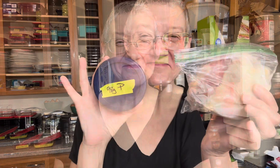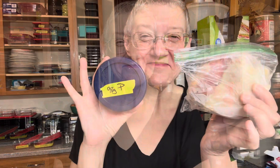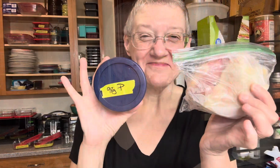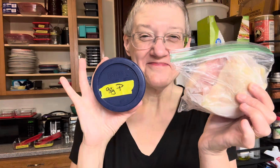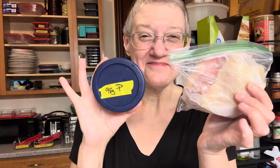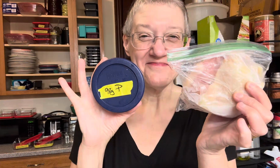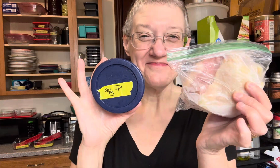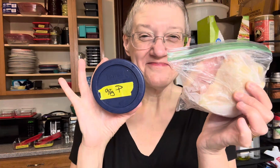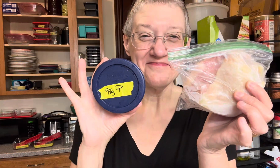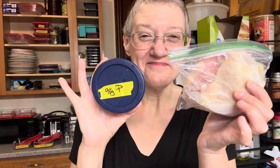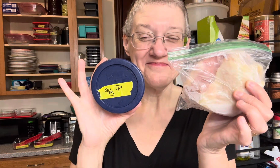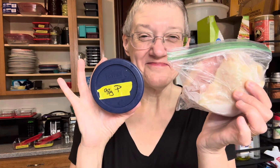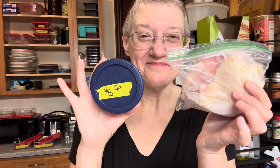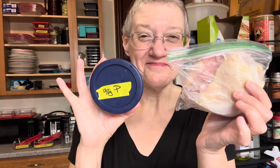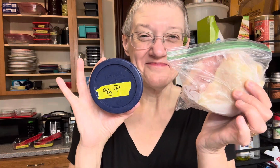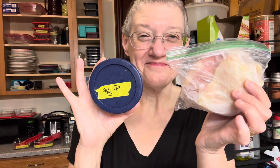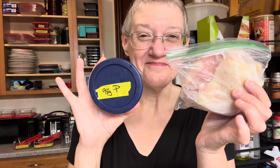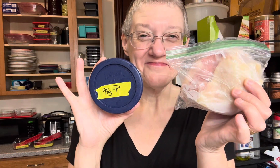17.3 grams of net carbs.